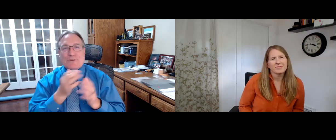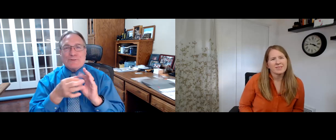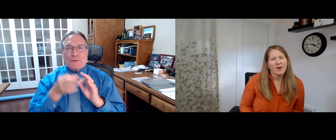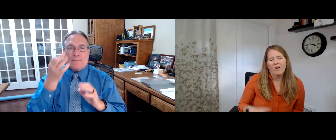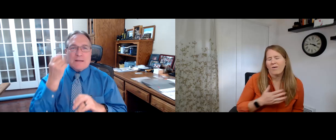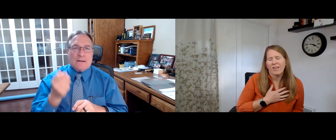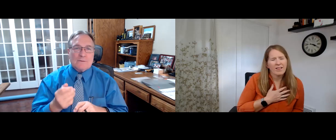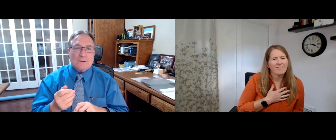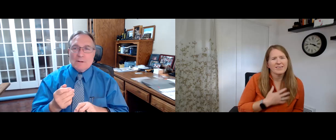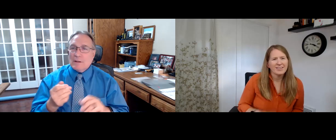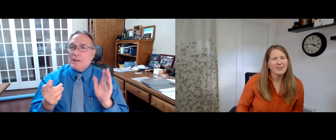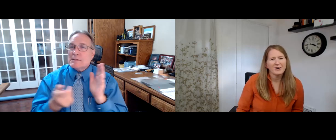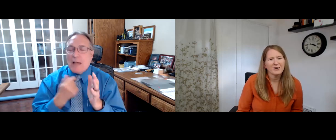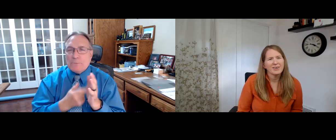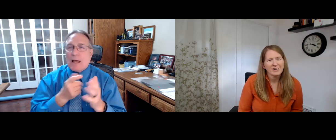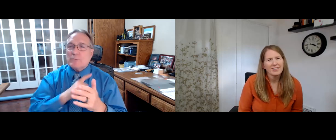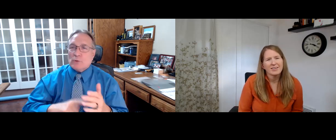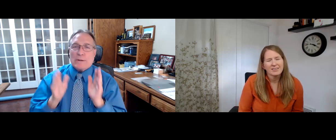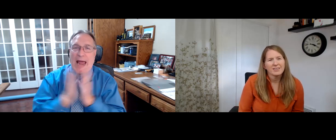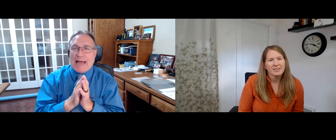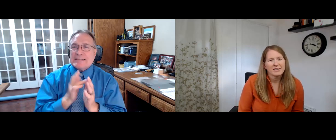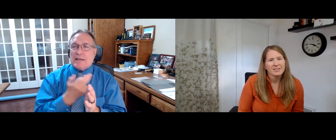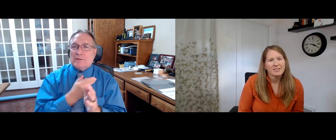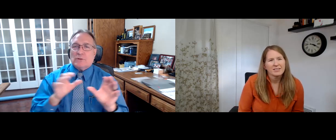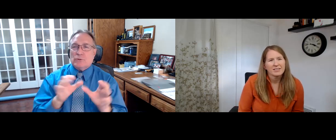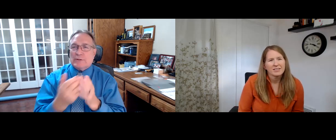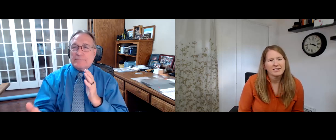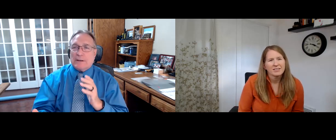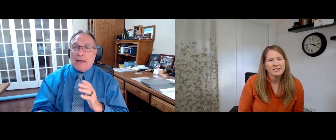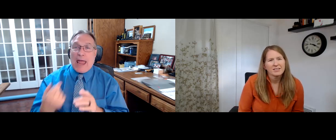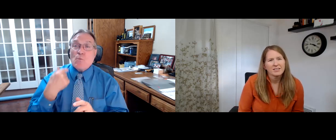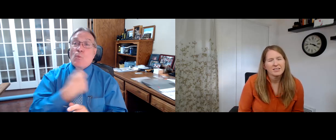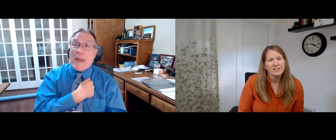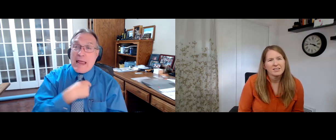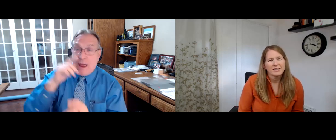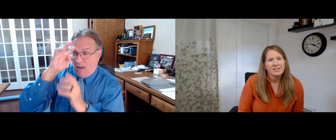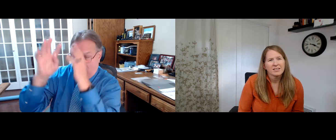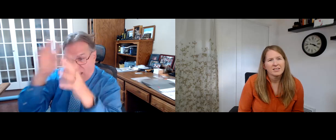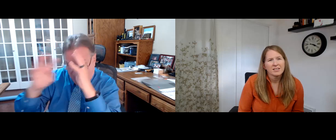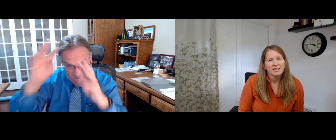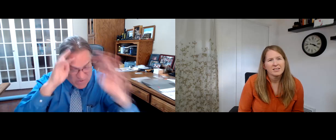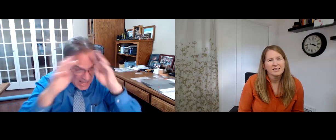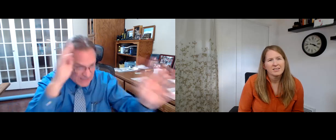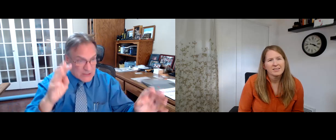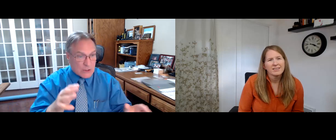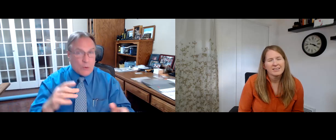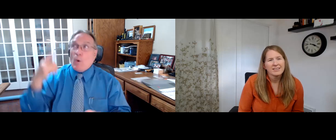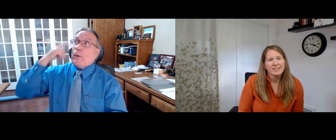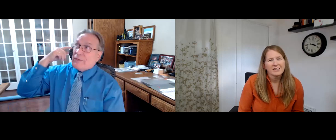the story because sometimes the Lord asks us to do something and we invent what we think